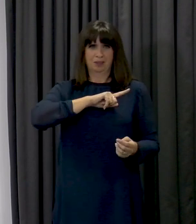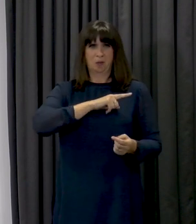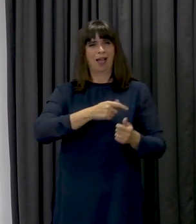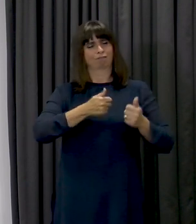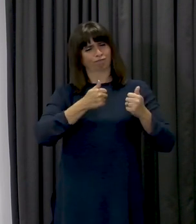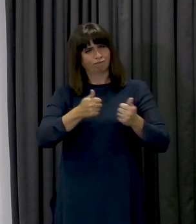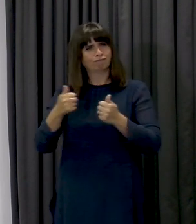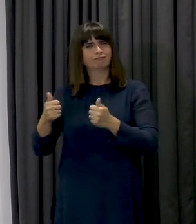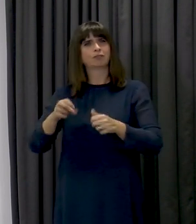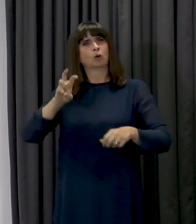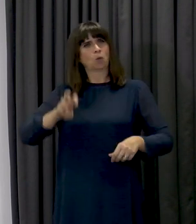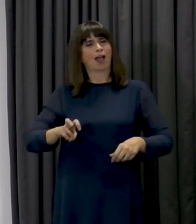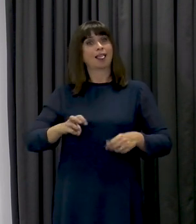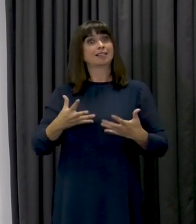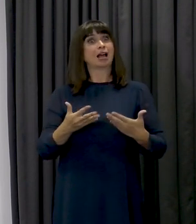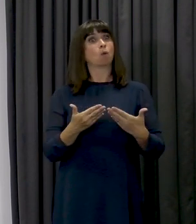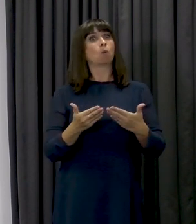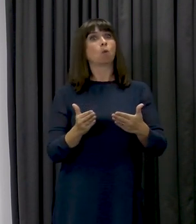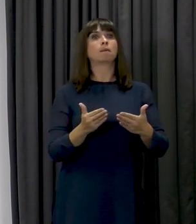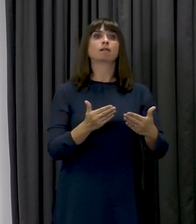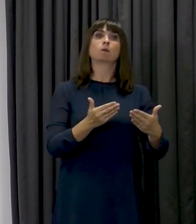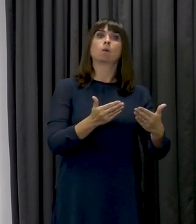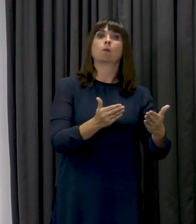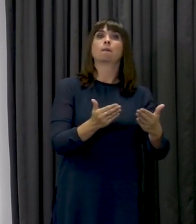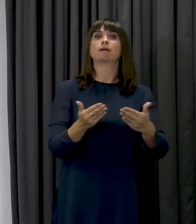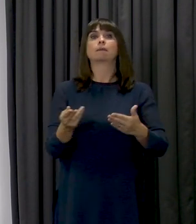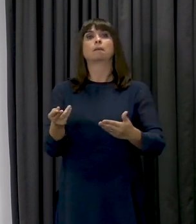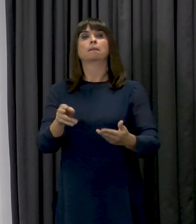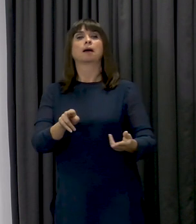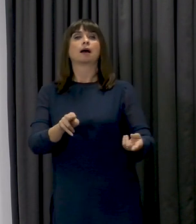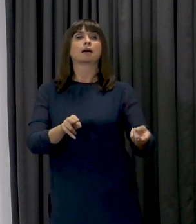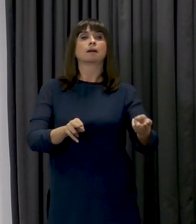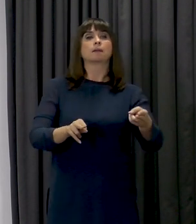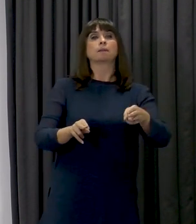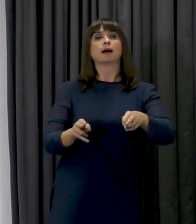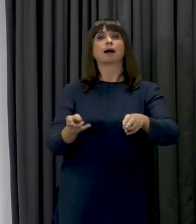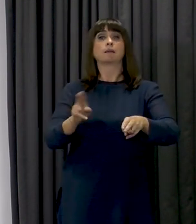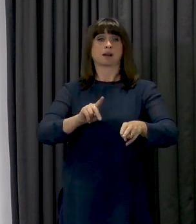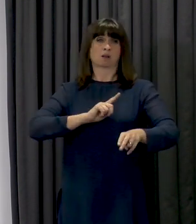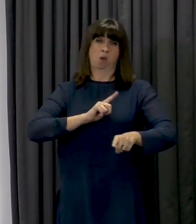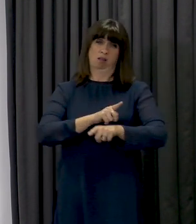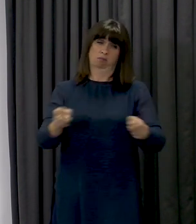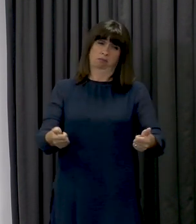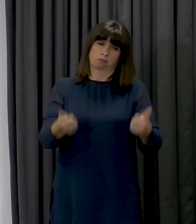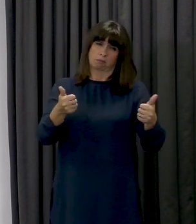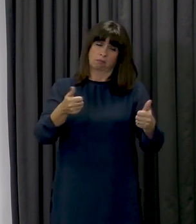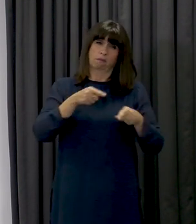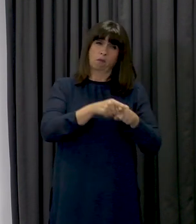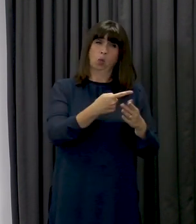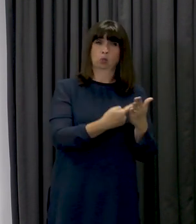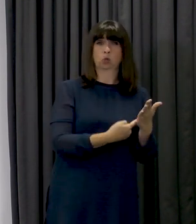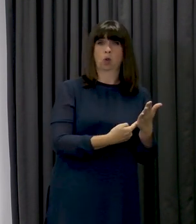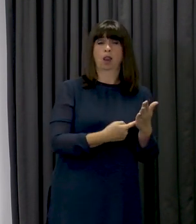still today in Wales being able to go on reopening our economy and finding new opportunities for friends and families to meet while